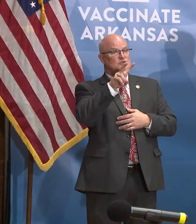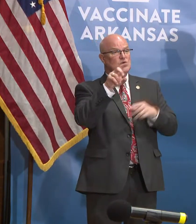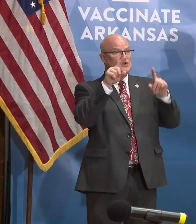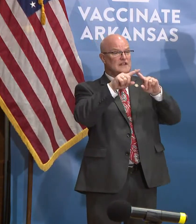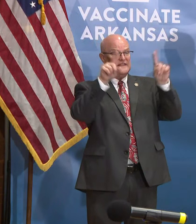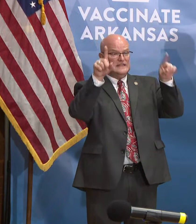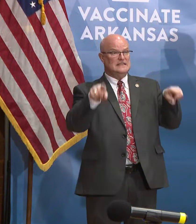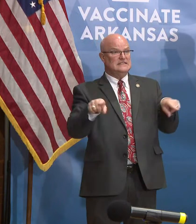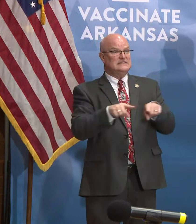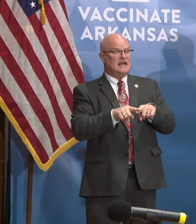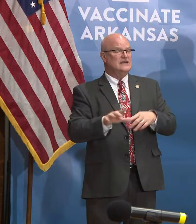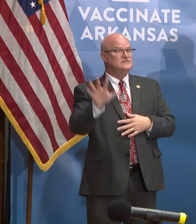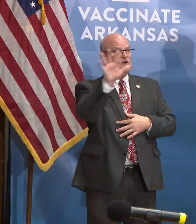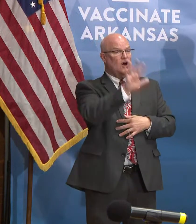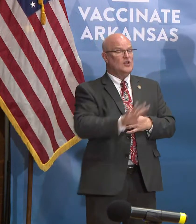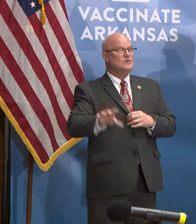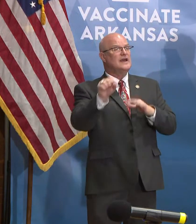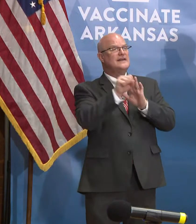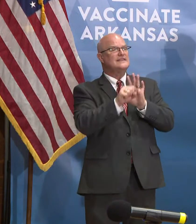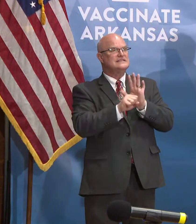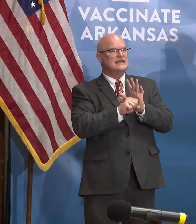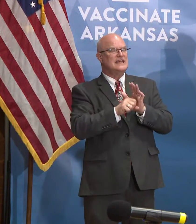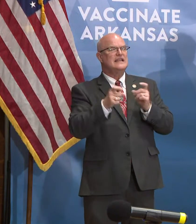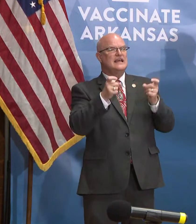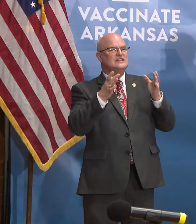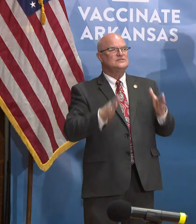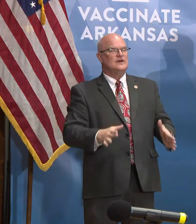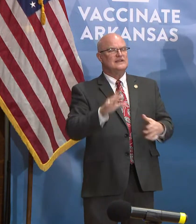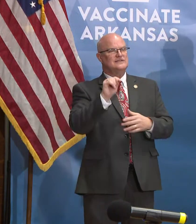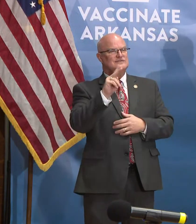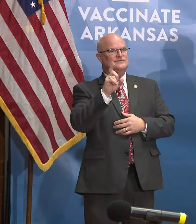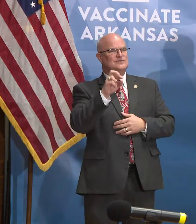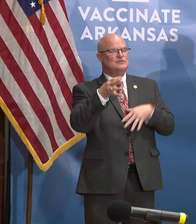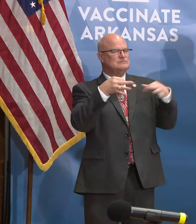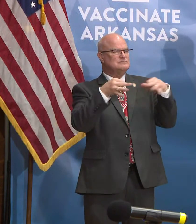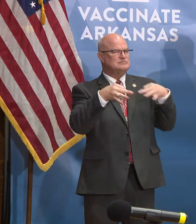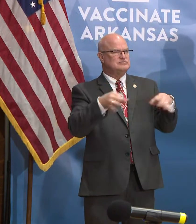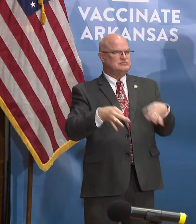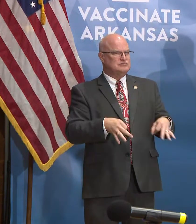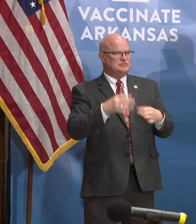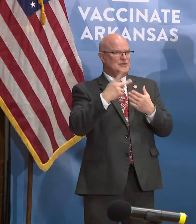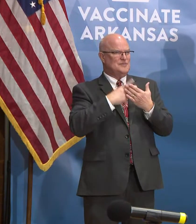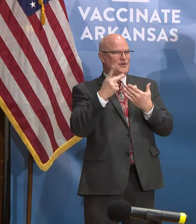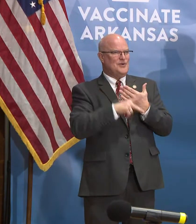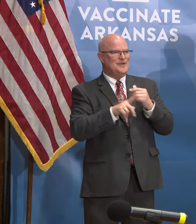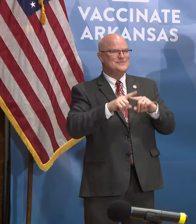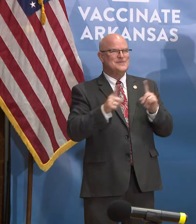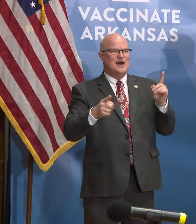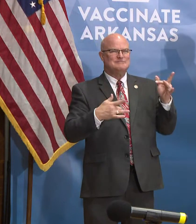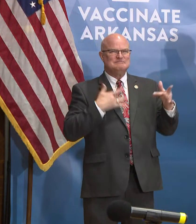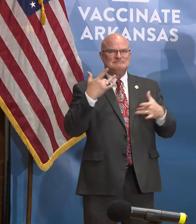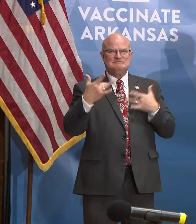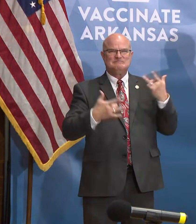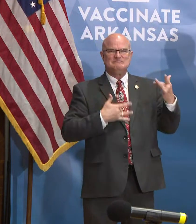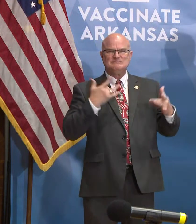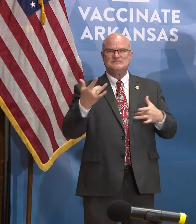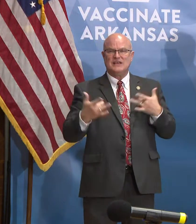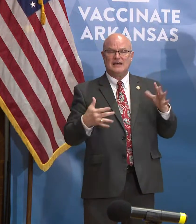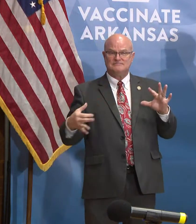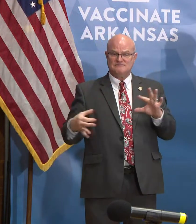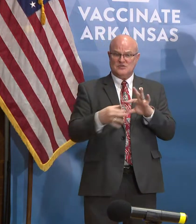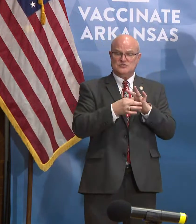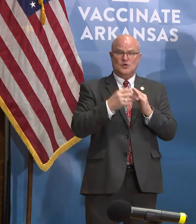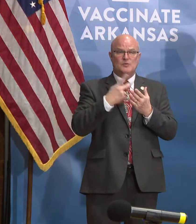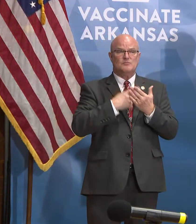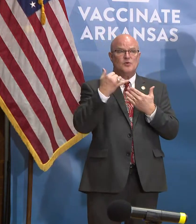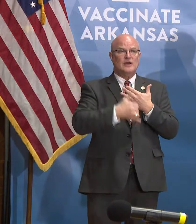signs all over the state, and I'll let Director Tudor to kind of tell you about that program. But we're very excited about this. It's a joint project